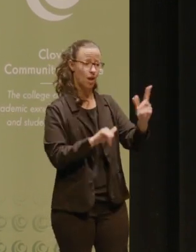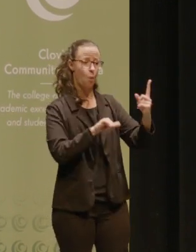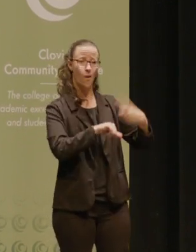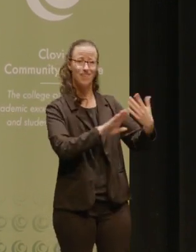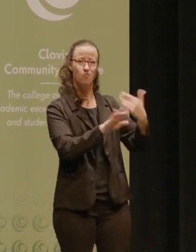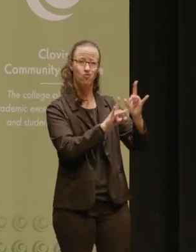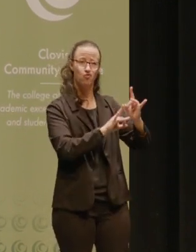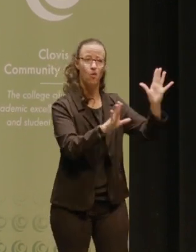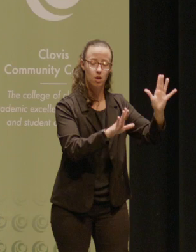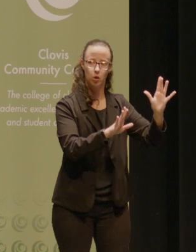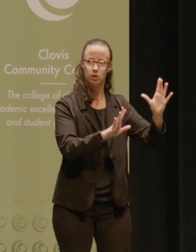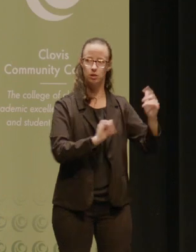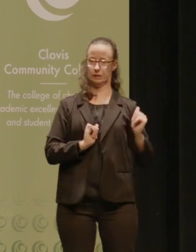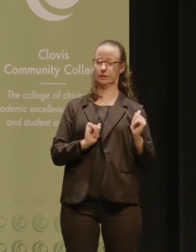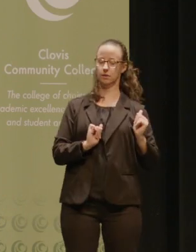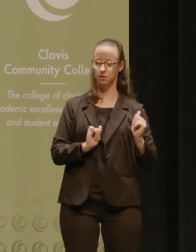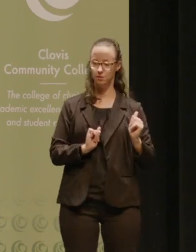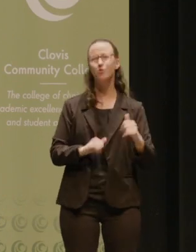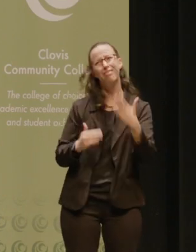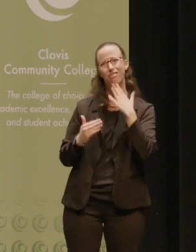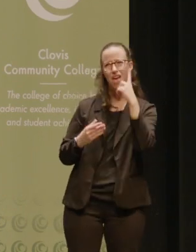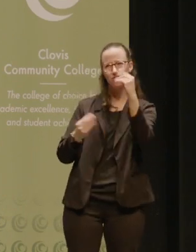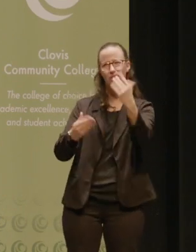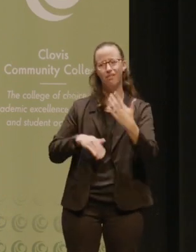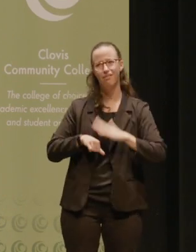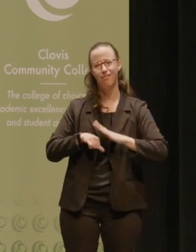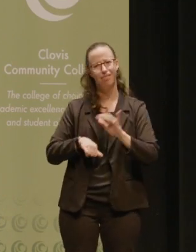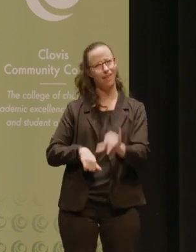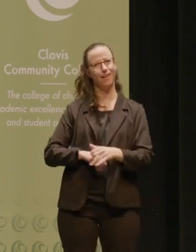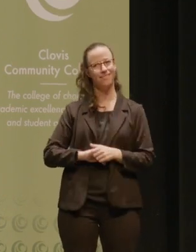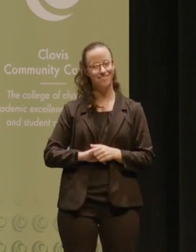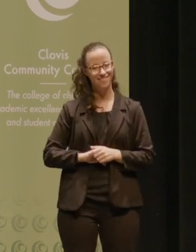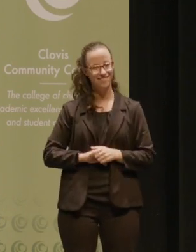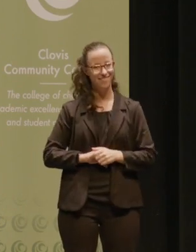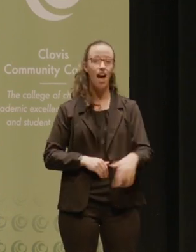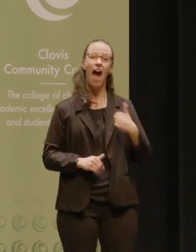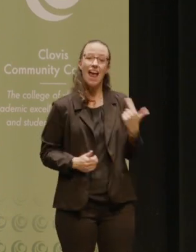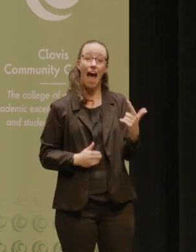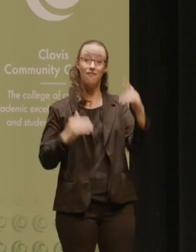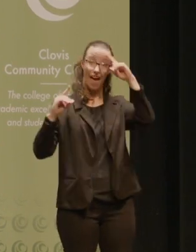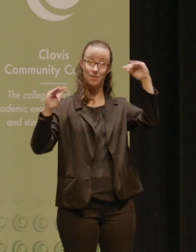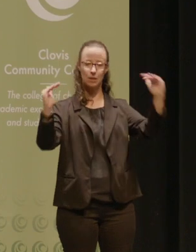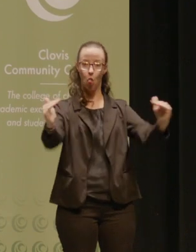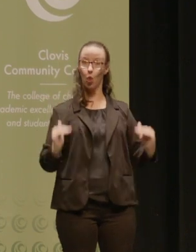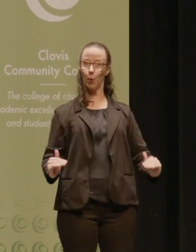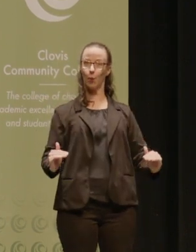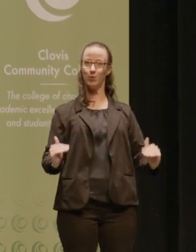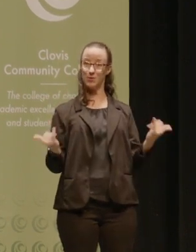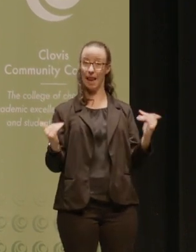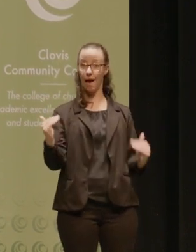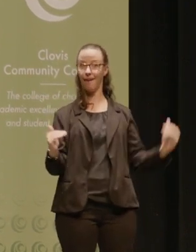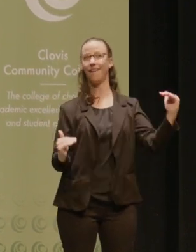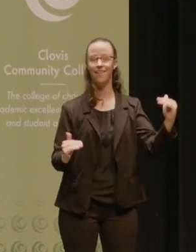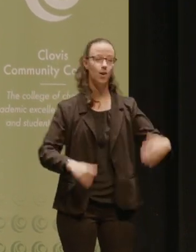horrible. And I said, well, thanks for telling me that. I have a low bar to hit today.